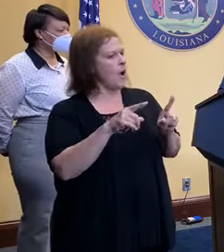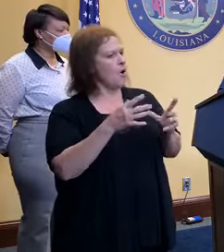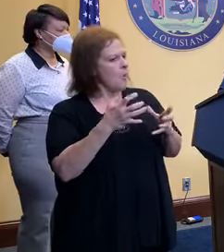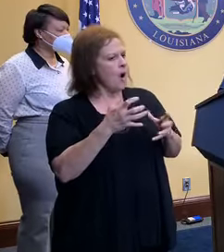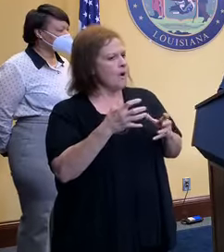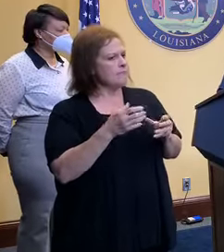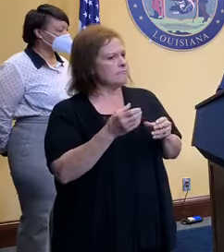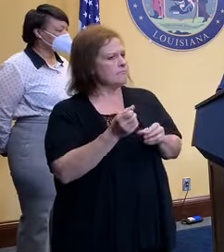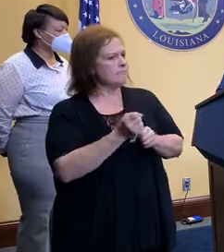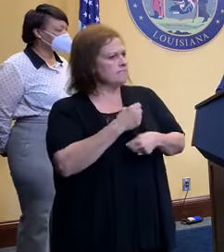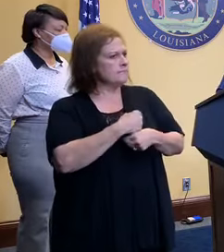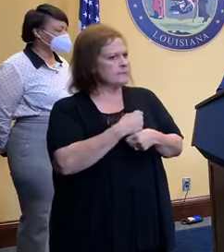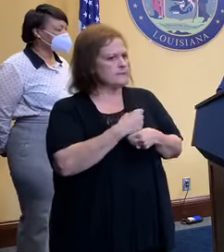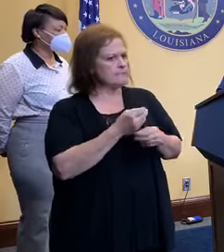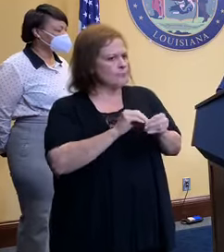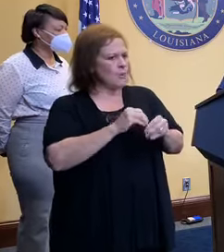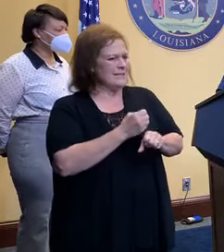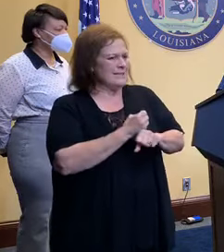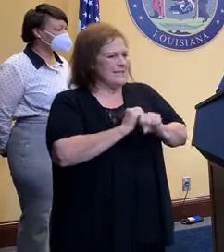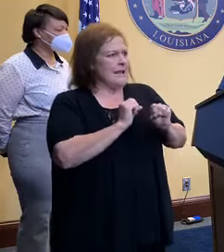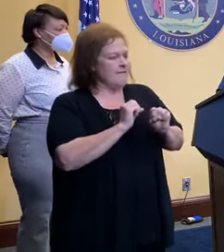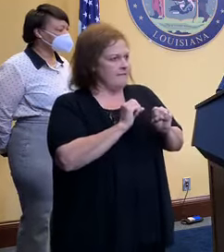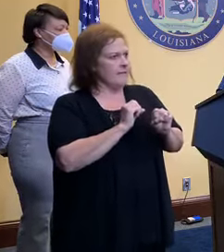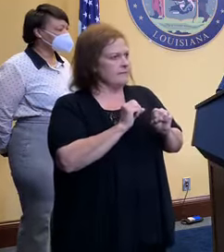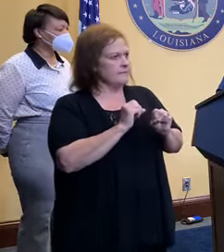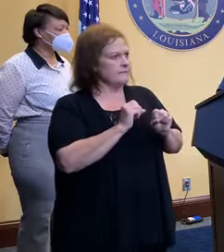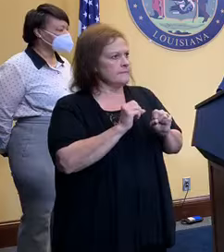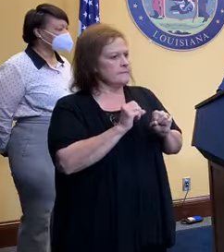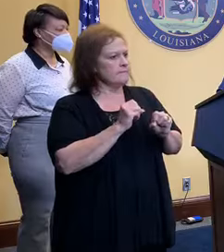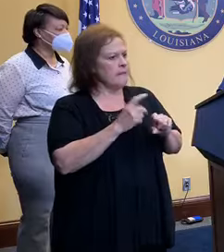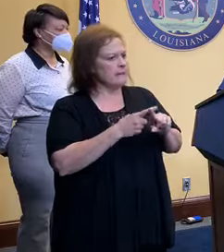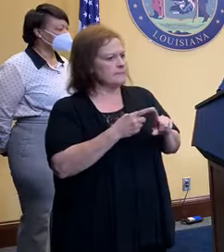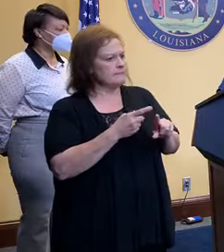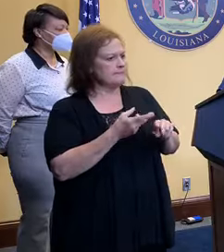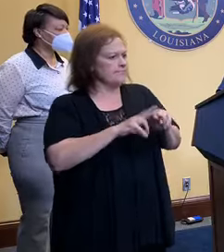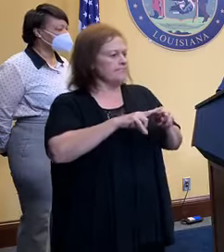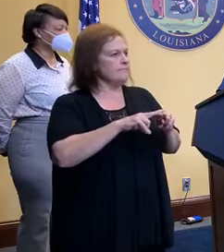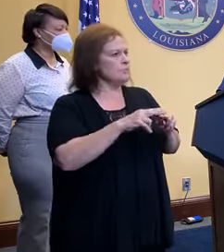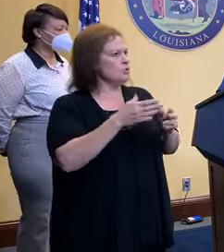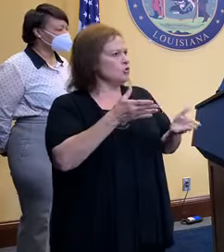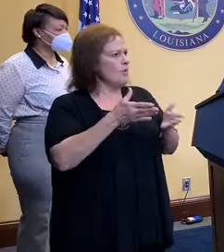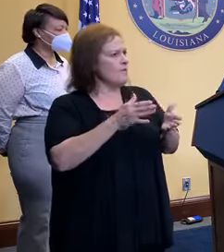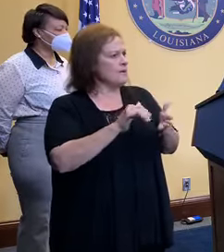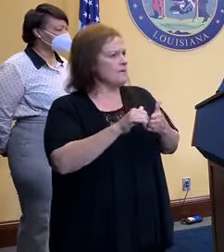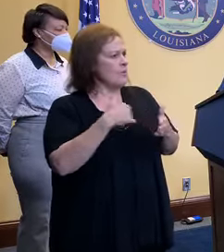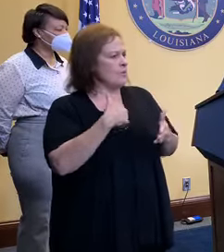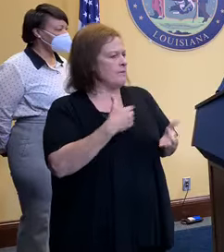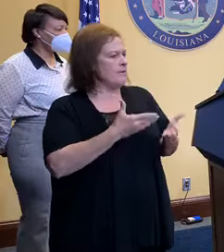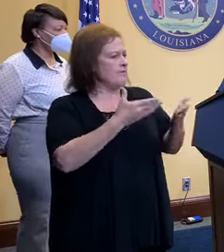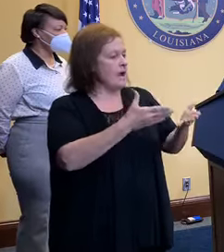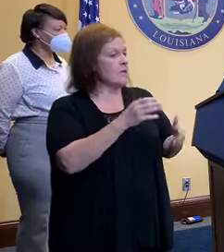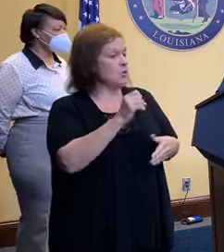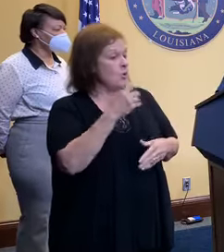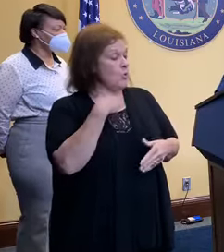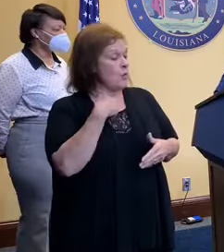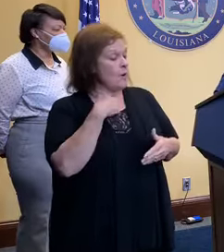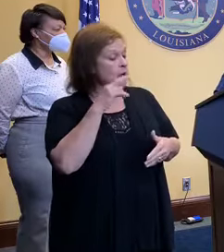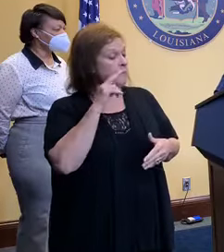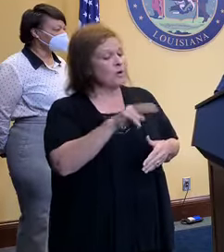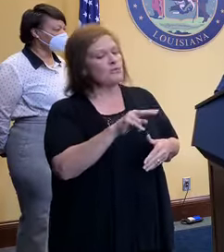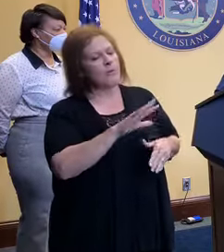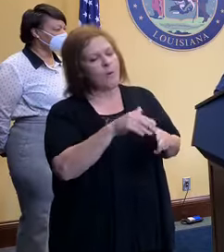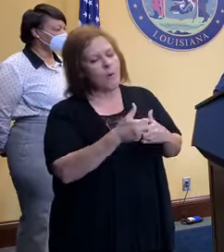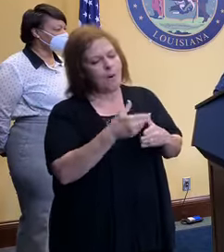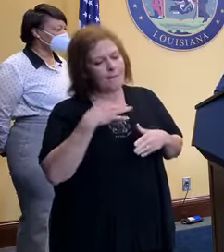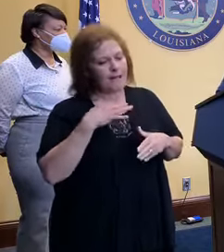more functional, more secure, or increasing the amount of service that we're providing to it. So when we looked at all of our applications and all